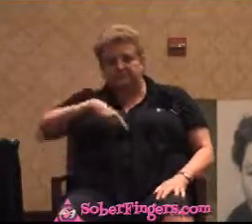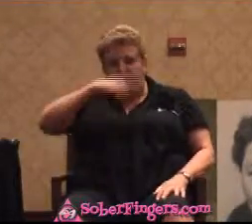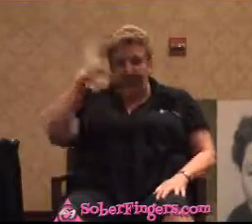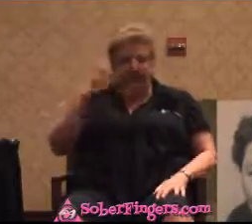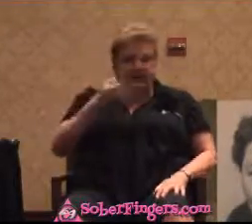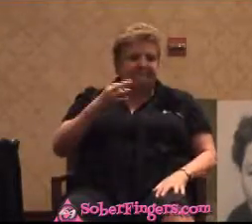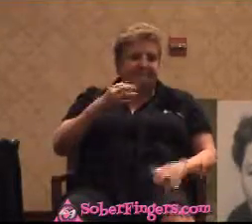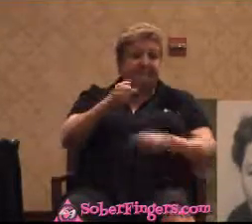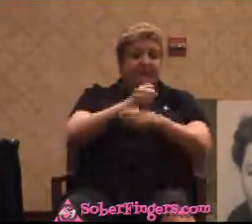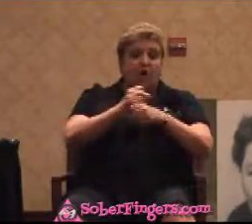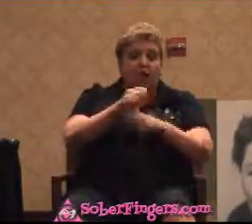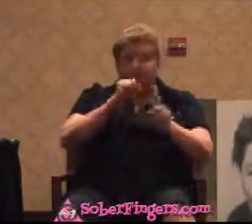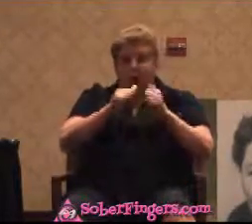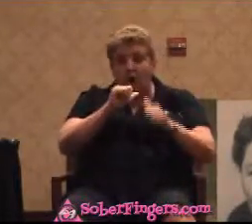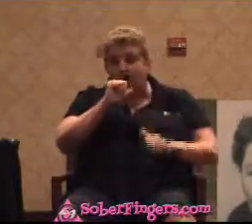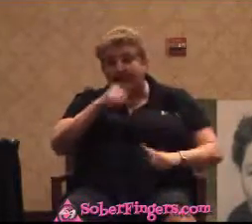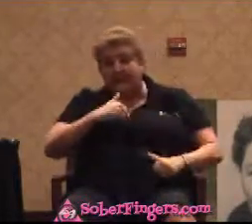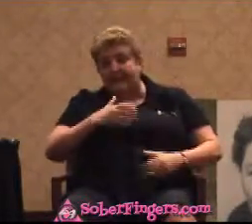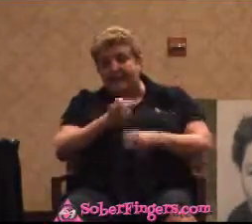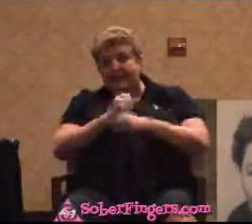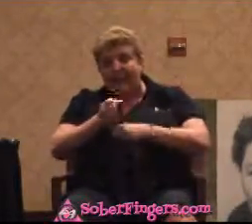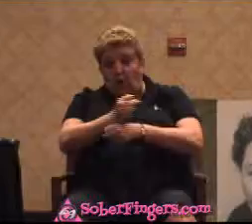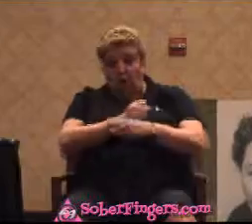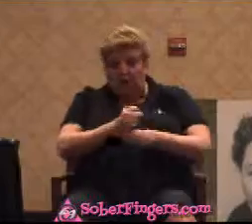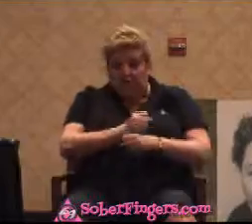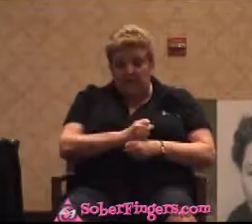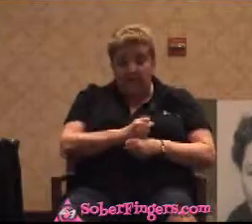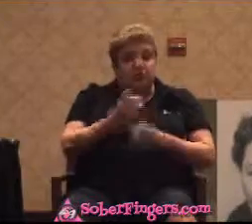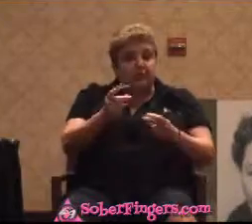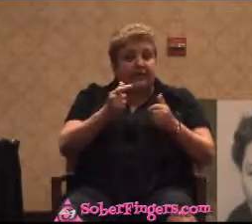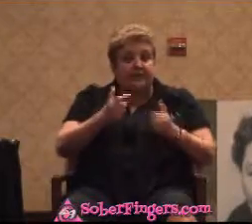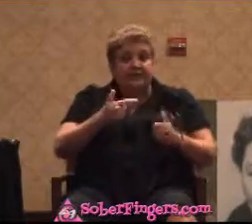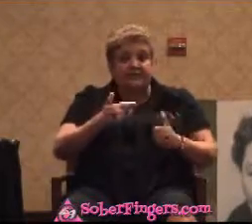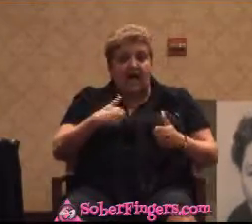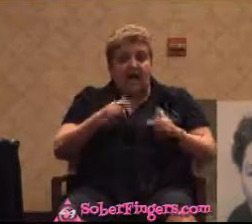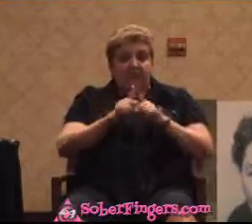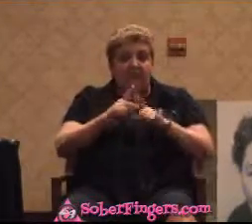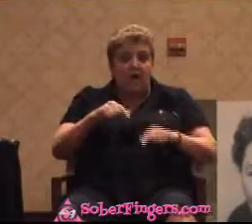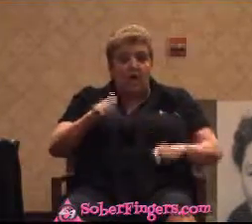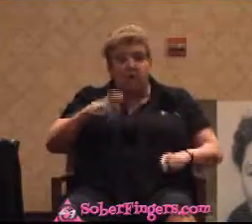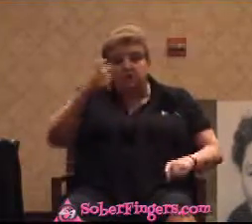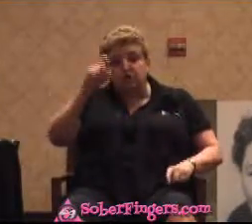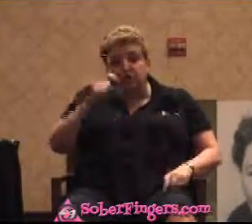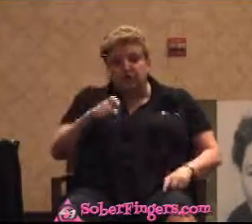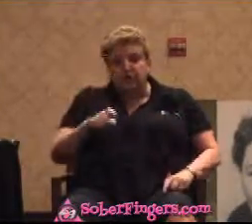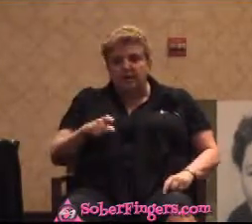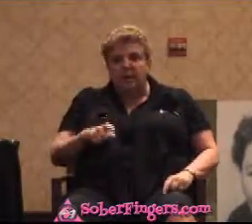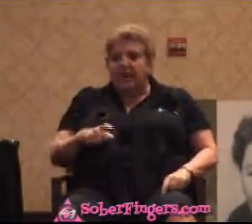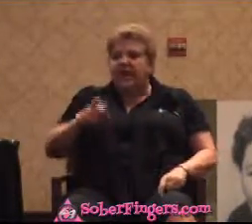bar and you didn't get my coffee when as quickly as I thought you should, I would be like, it's because I'm black, ain't